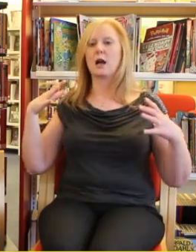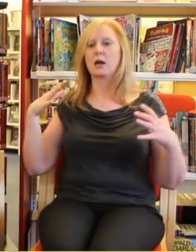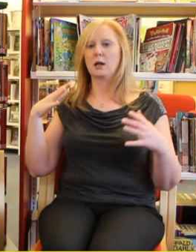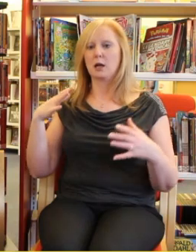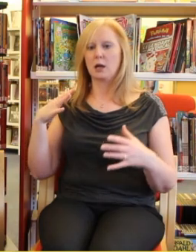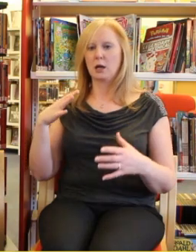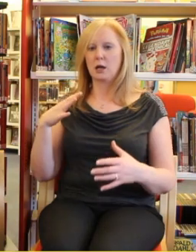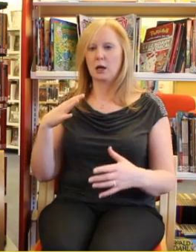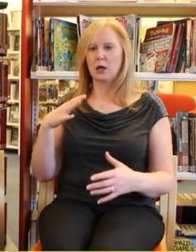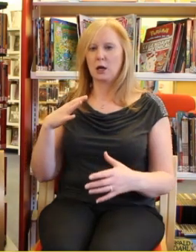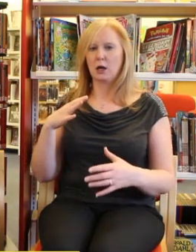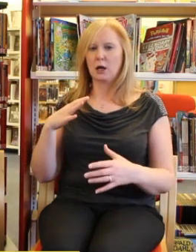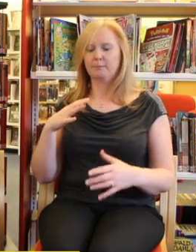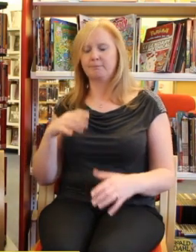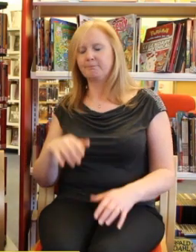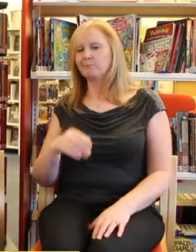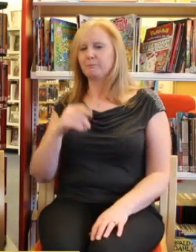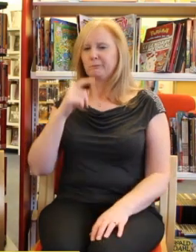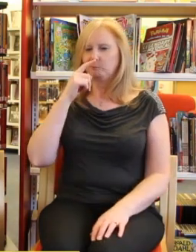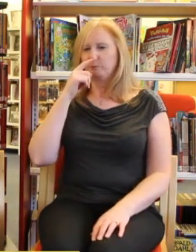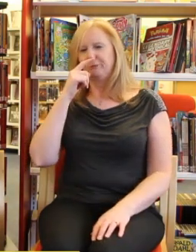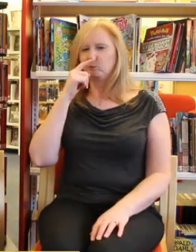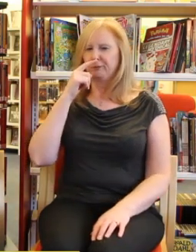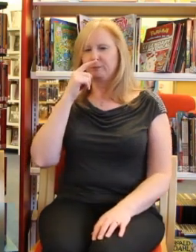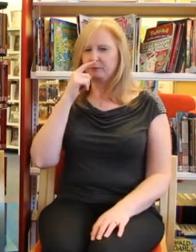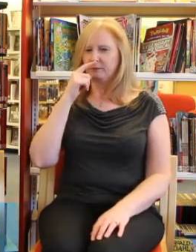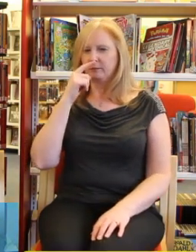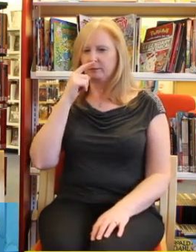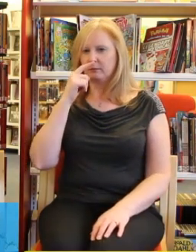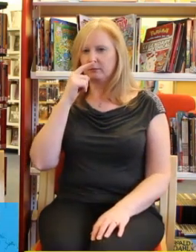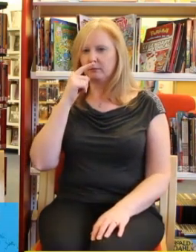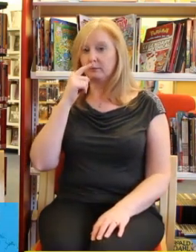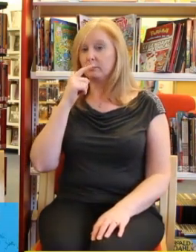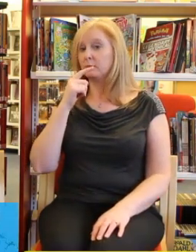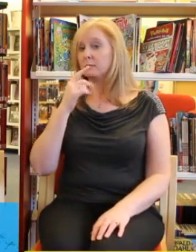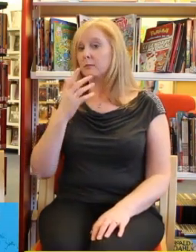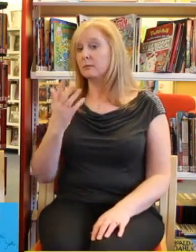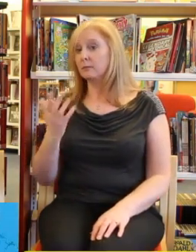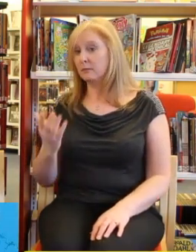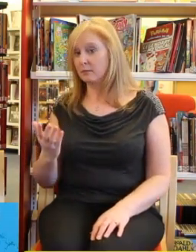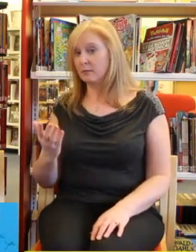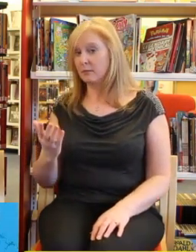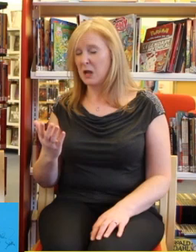started to stir. And then until...